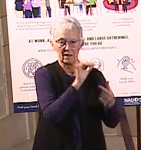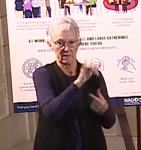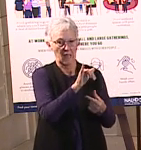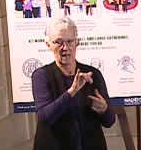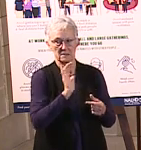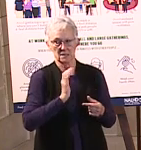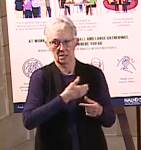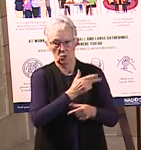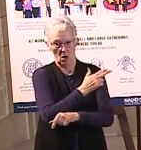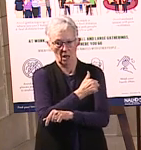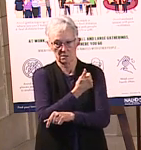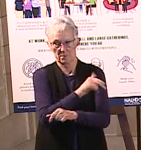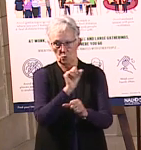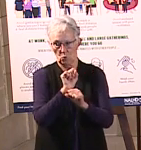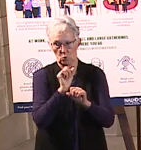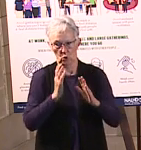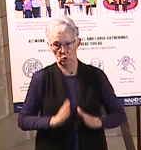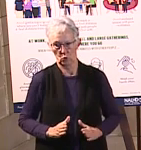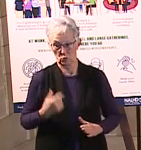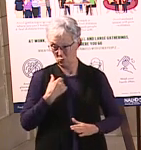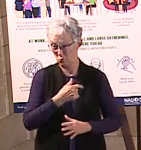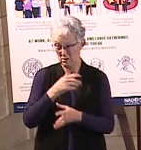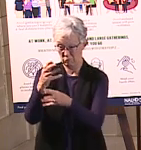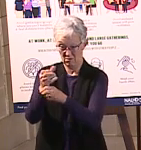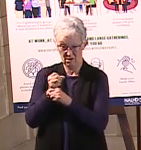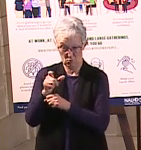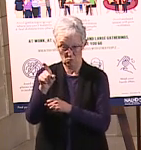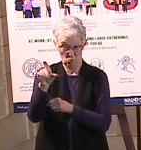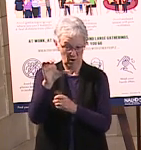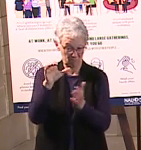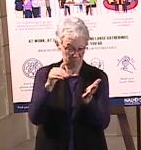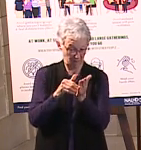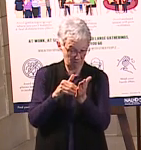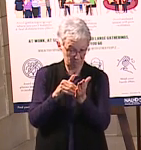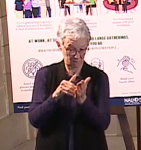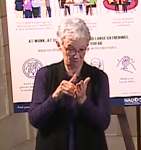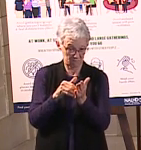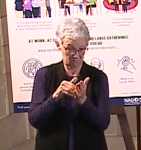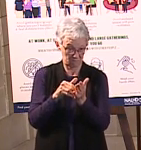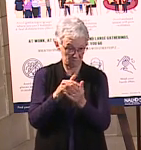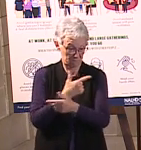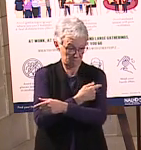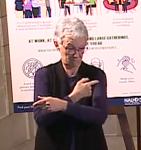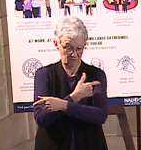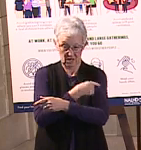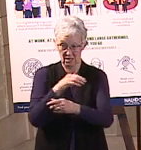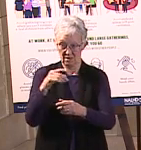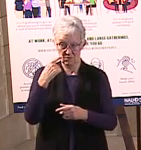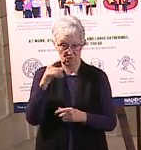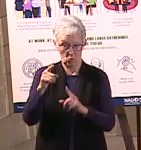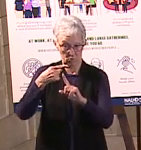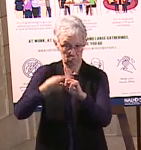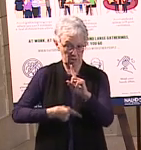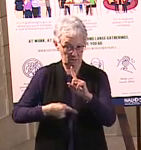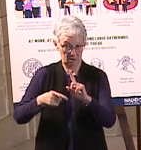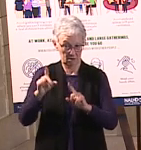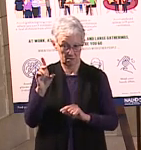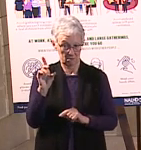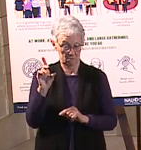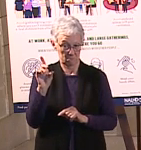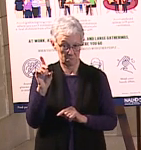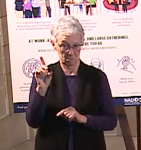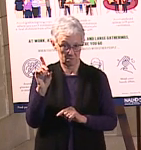roughly 100,000 doses we'll get in the month of December that we're forecasted to get, I should say, that will still